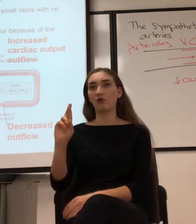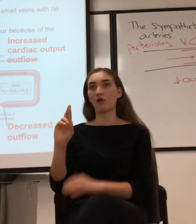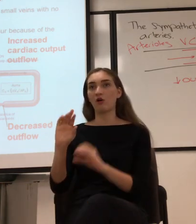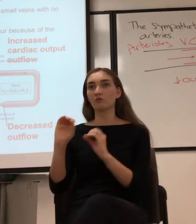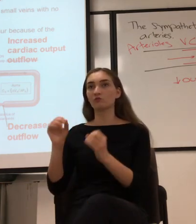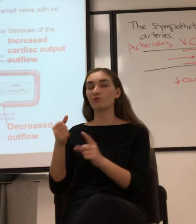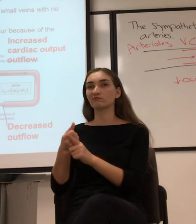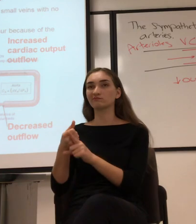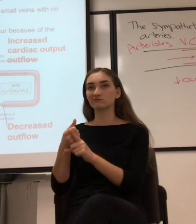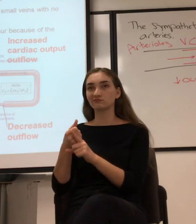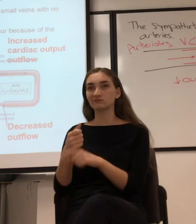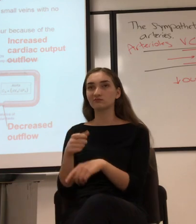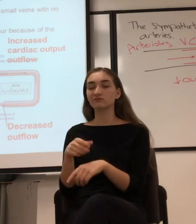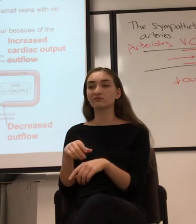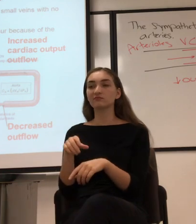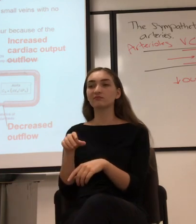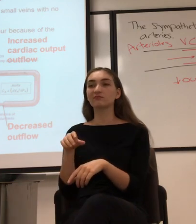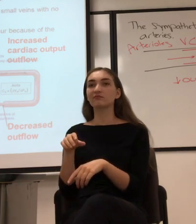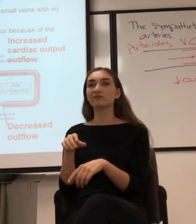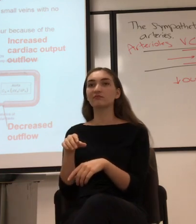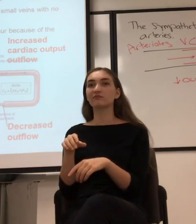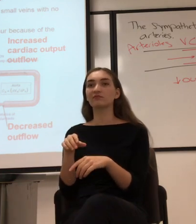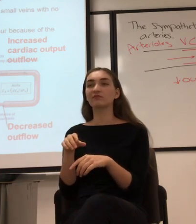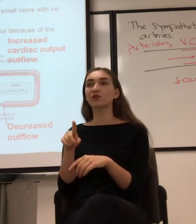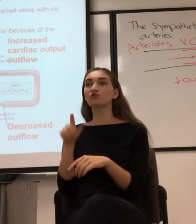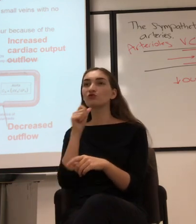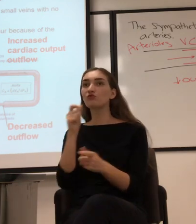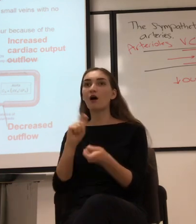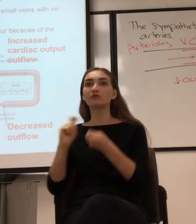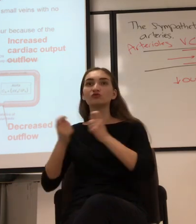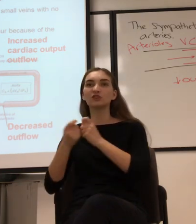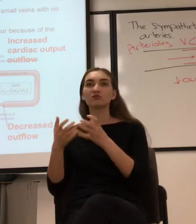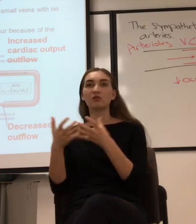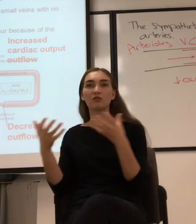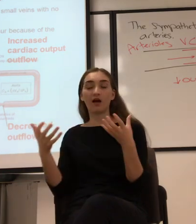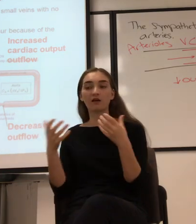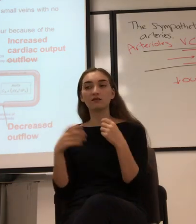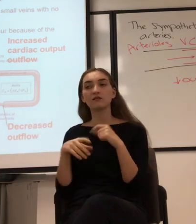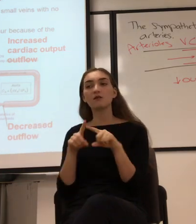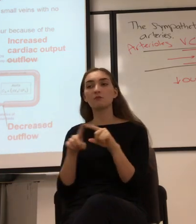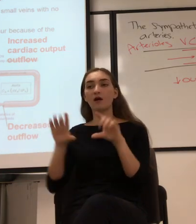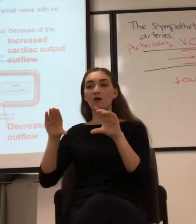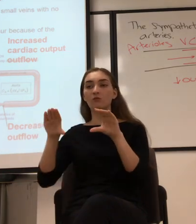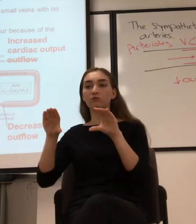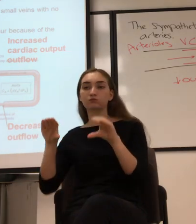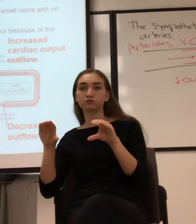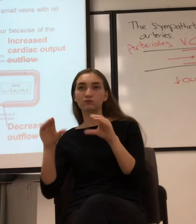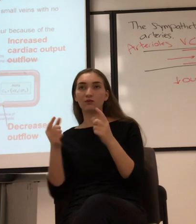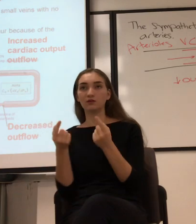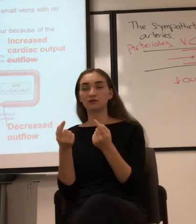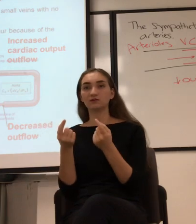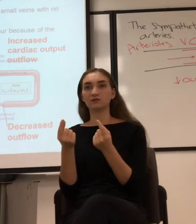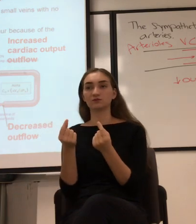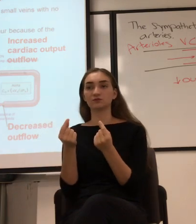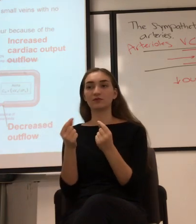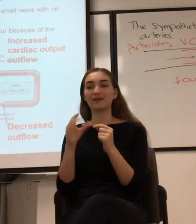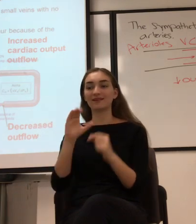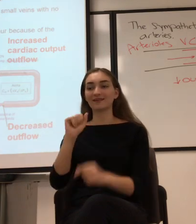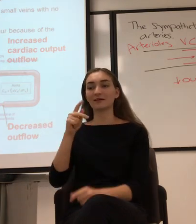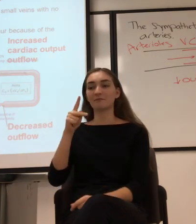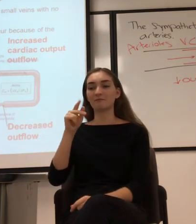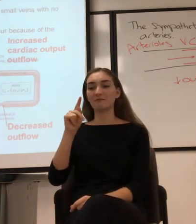Because you're not changing it that much. But what this does do is you're taking the